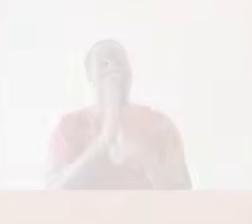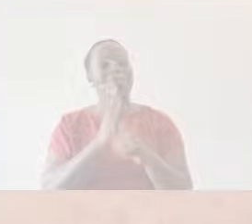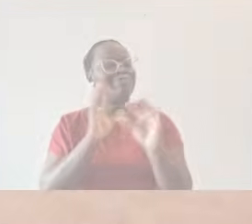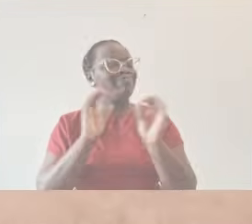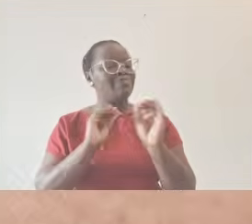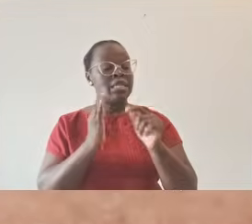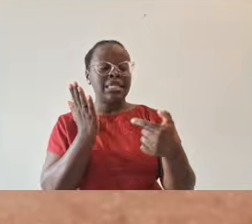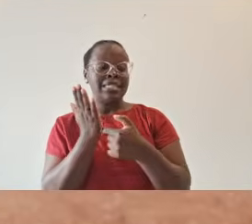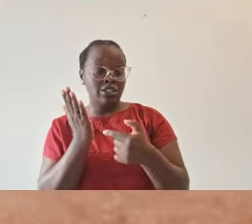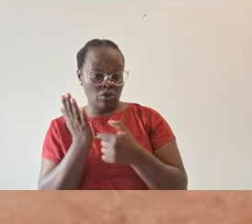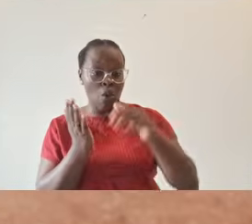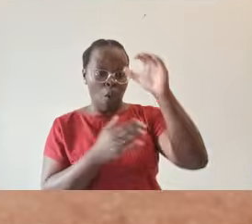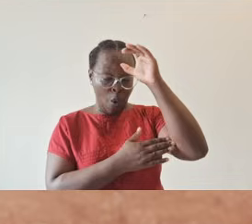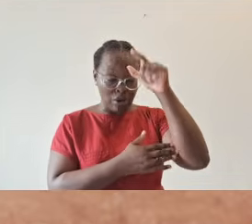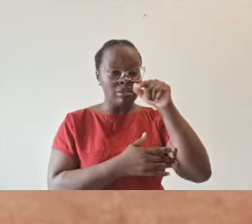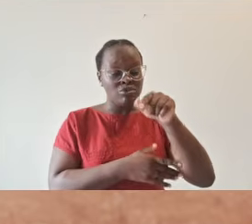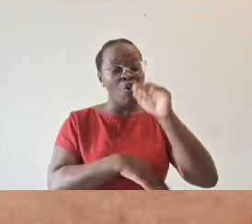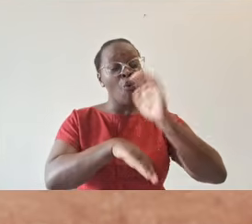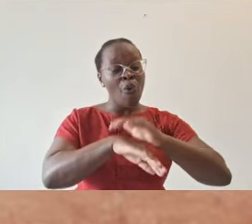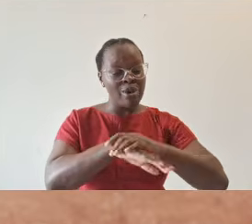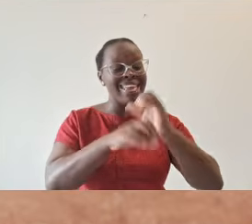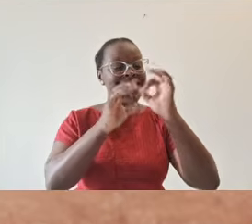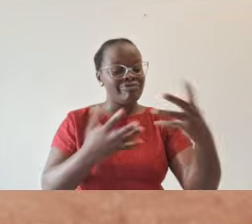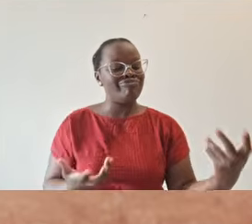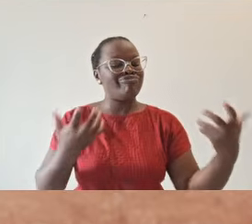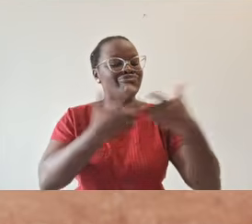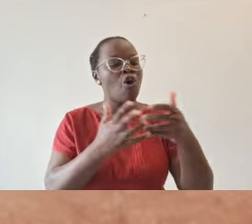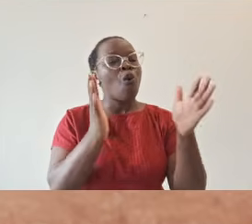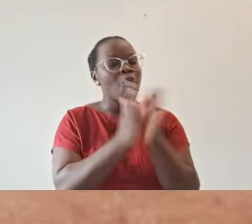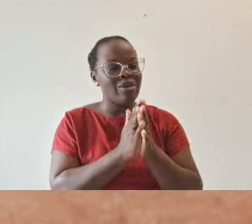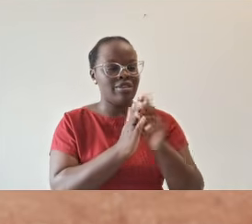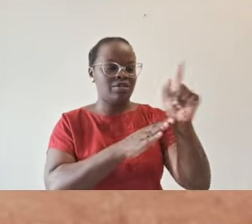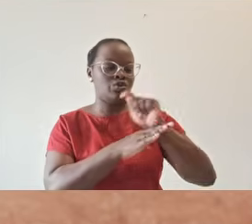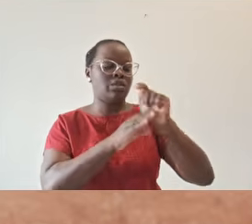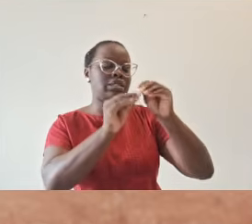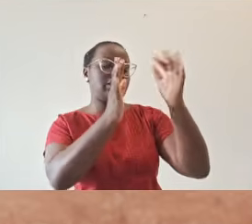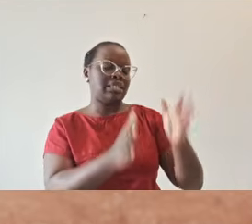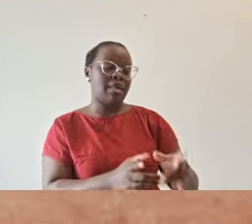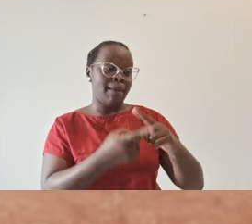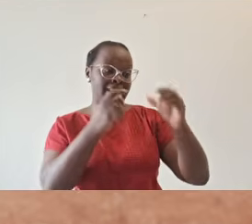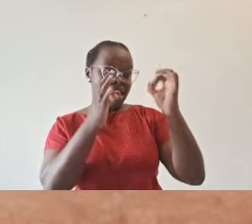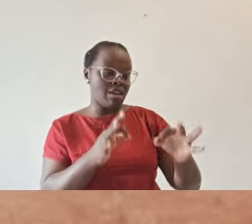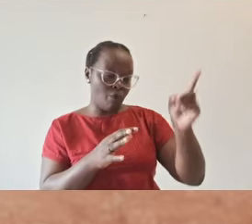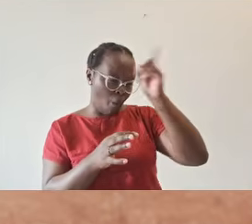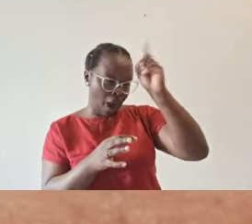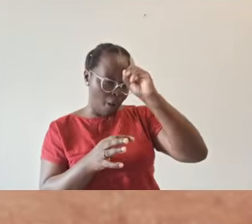Digital content is most effective when combined with trained teachers, deaf role models, supportive families, and appropriate